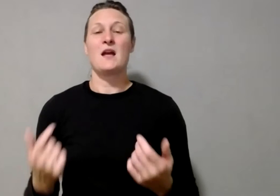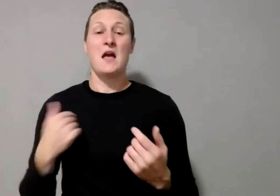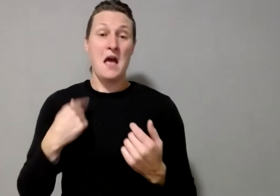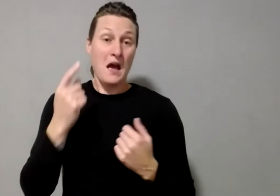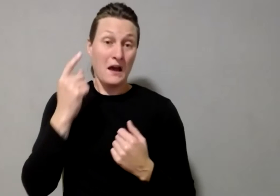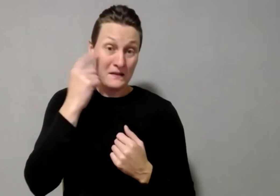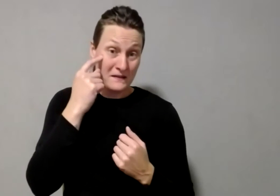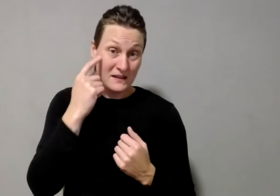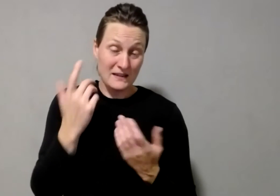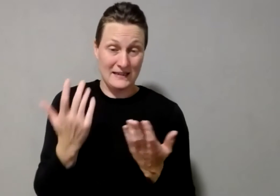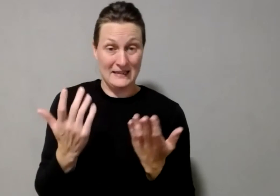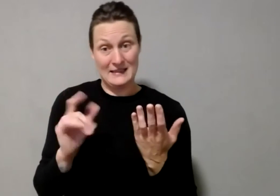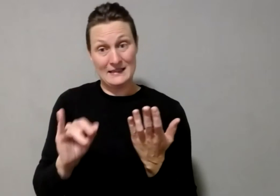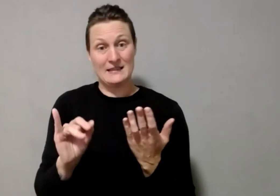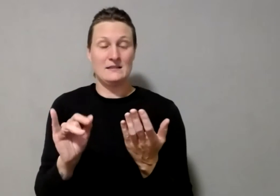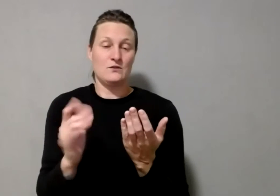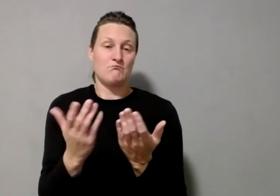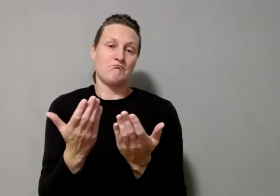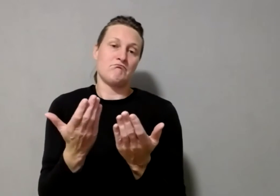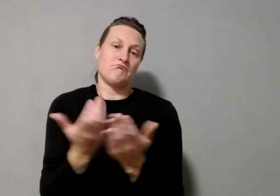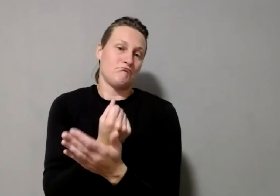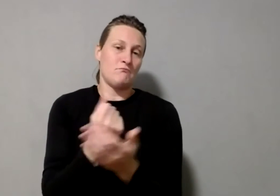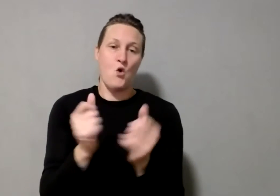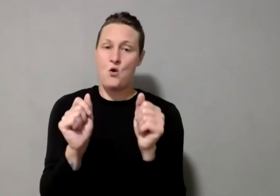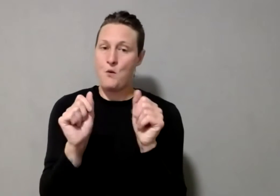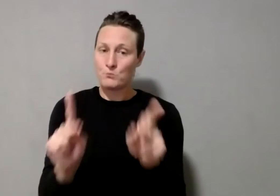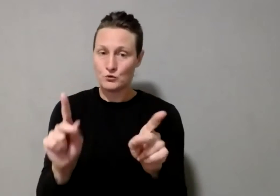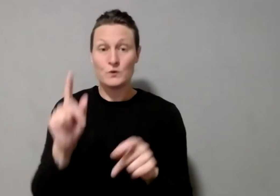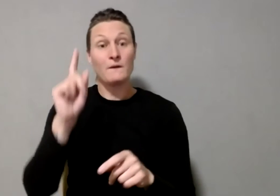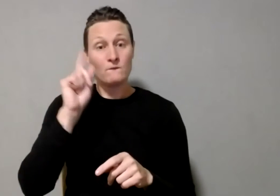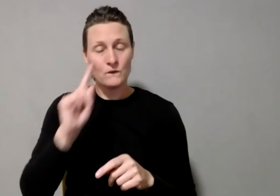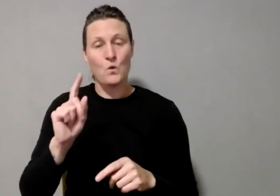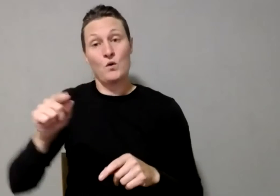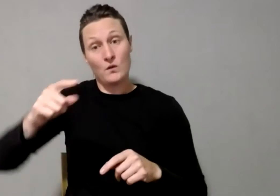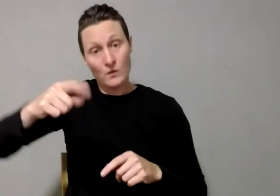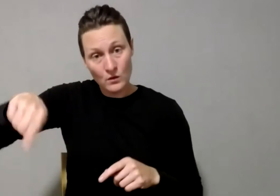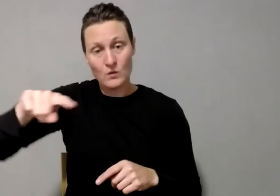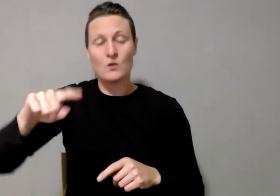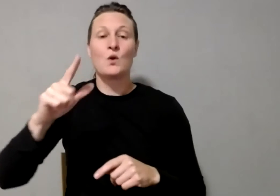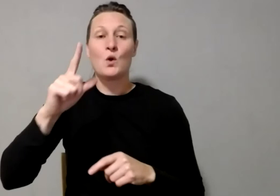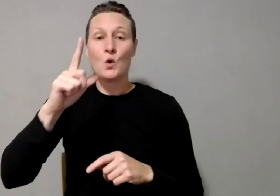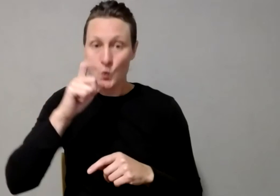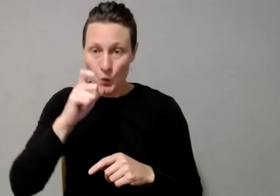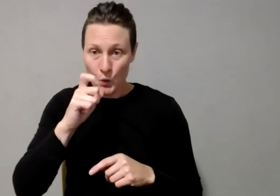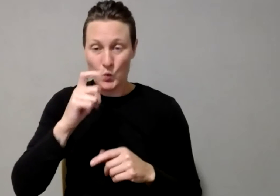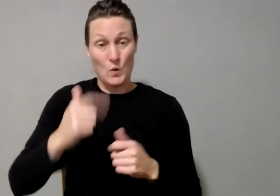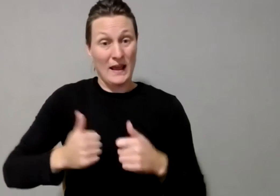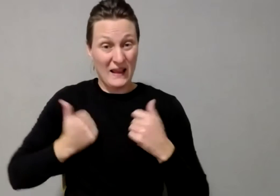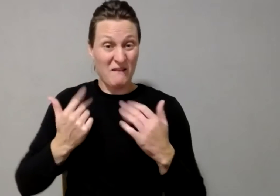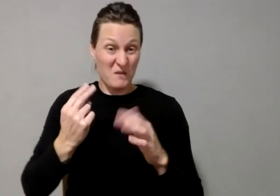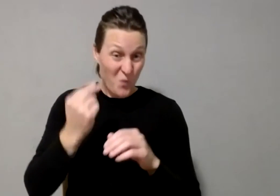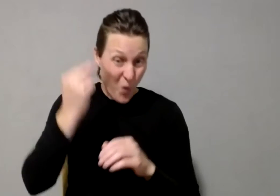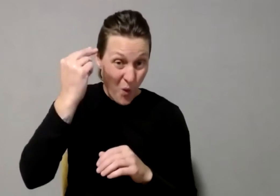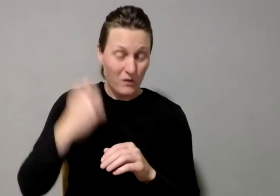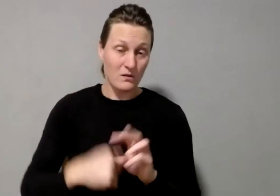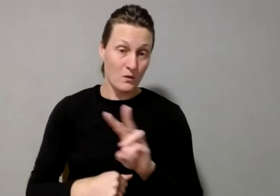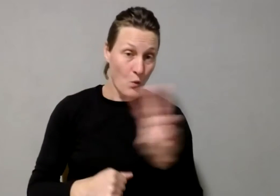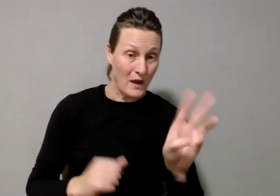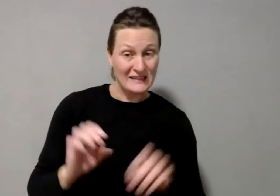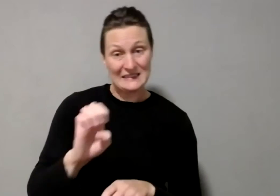not have the opportunity to get downtown and experience arts,